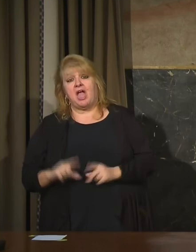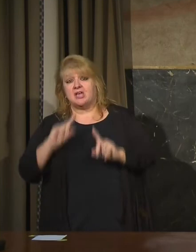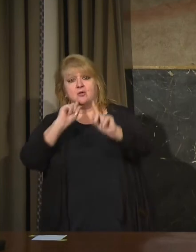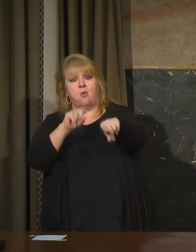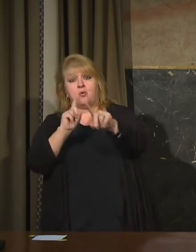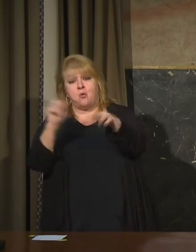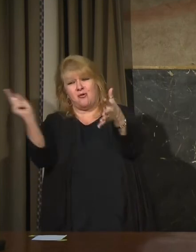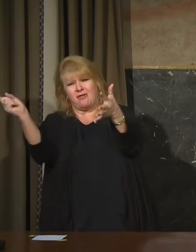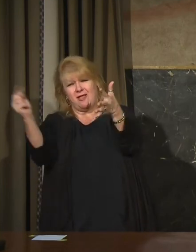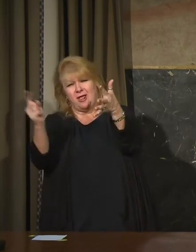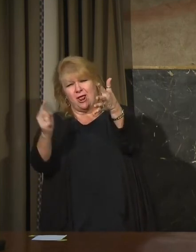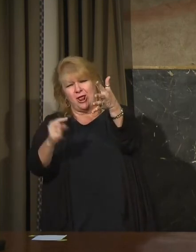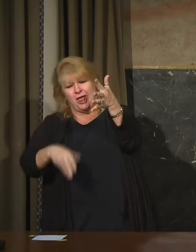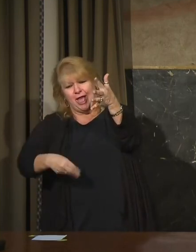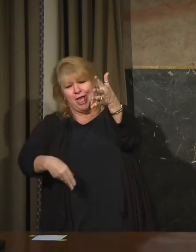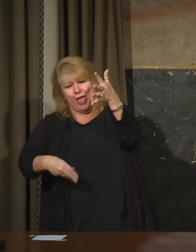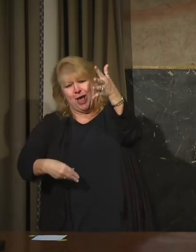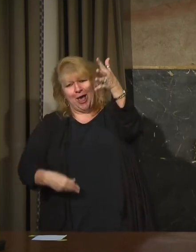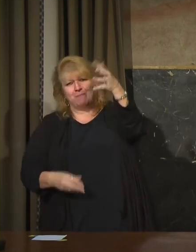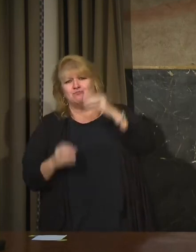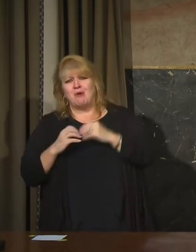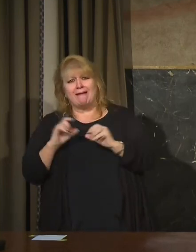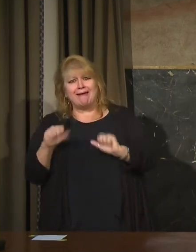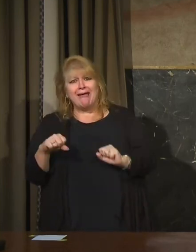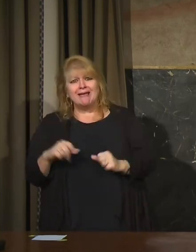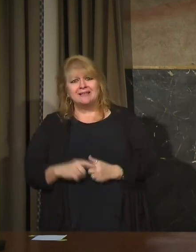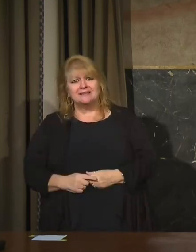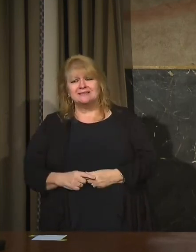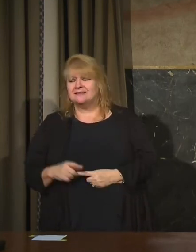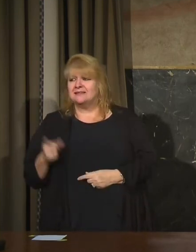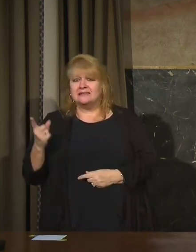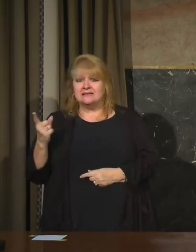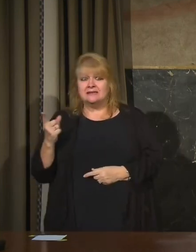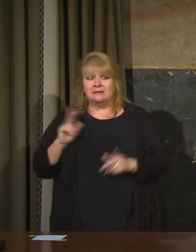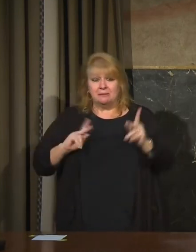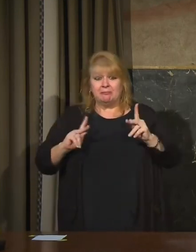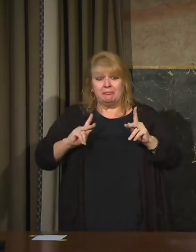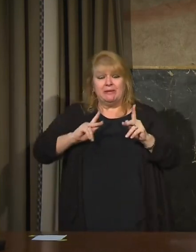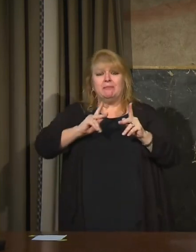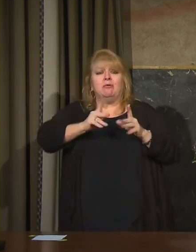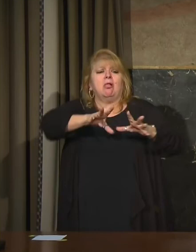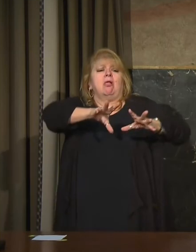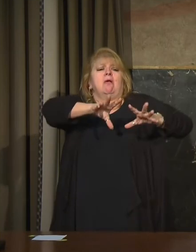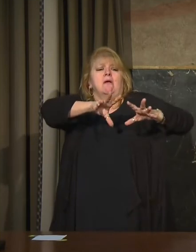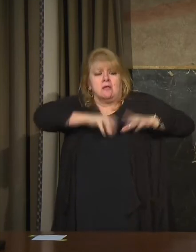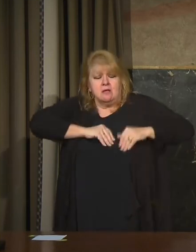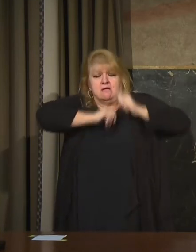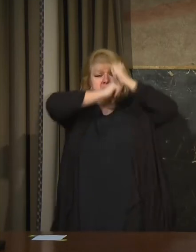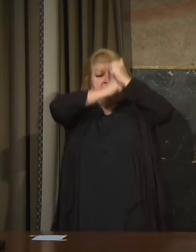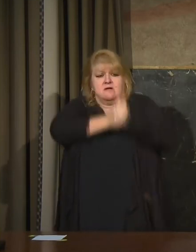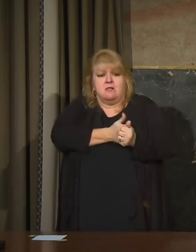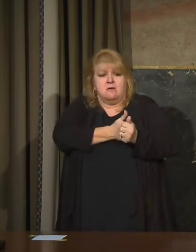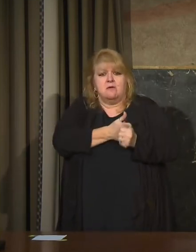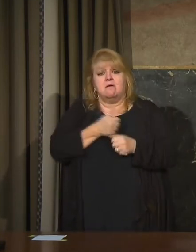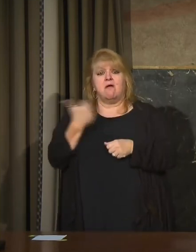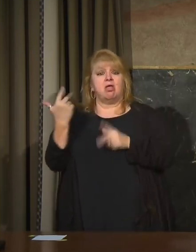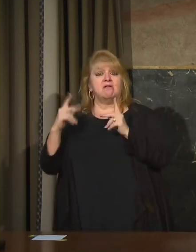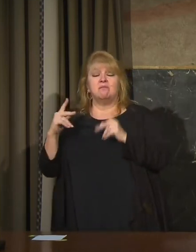And this is the dilemma for me as governor right now. The status quo is unacceptable.